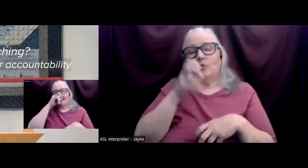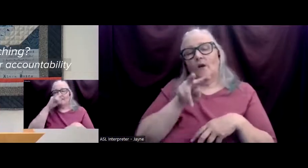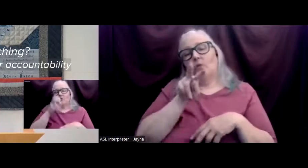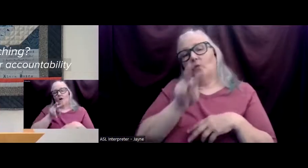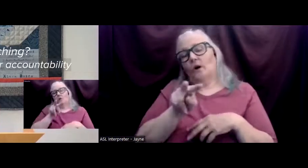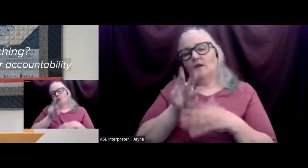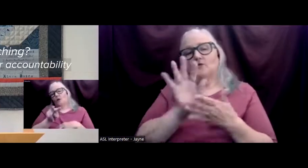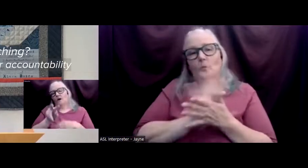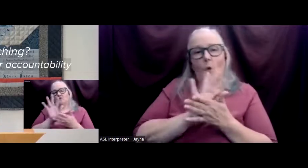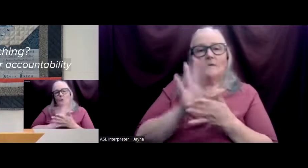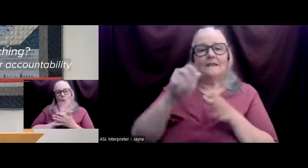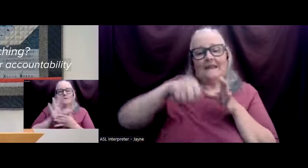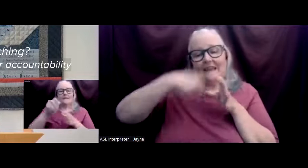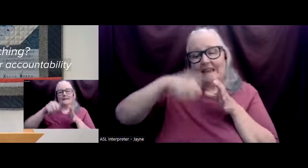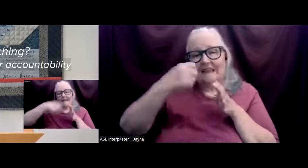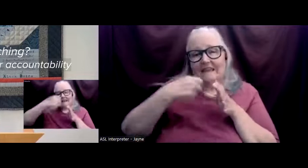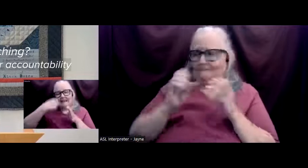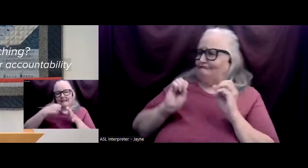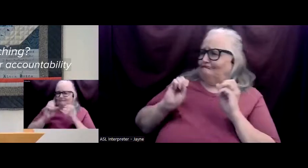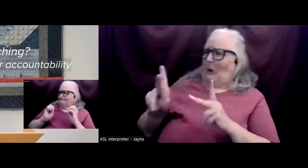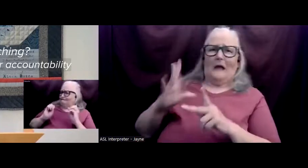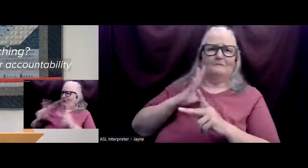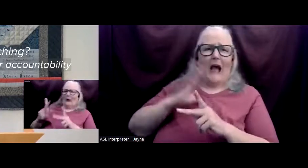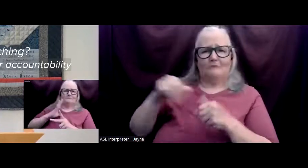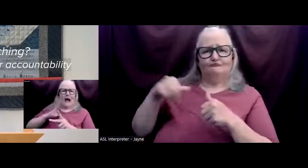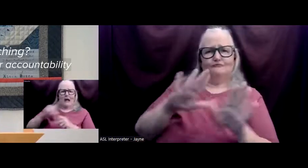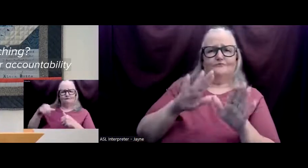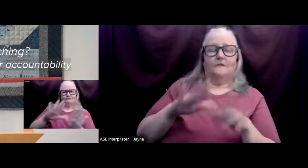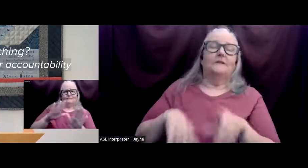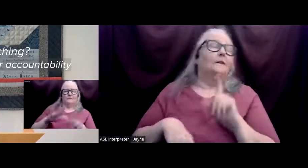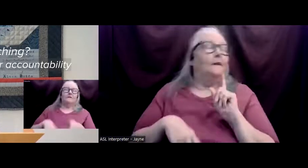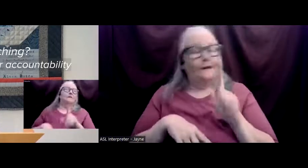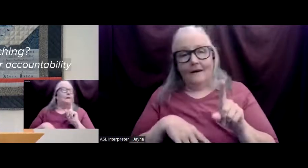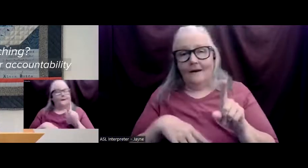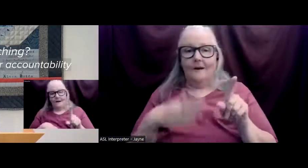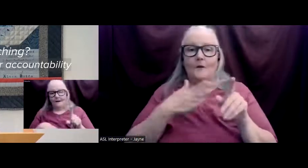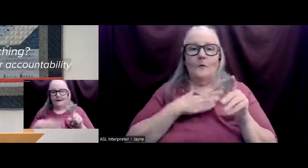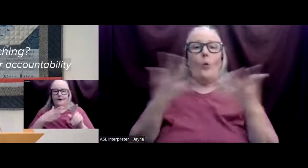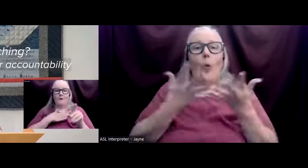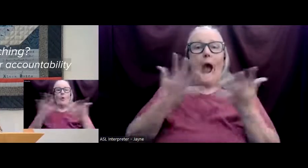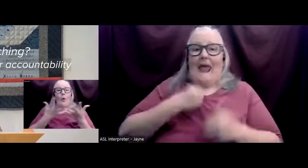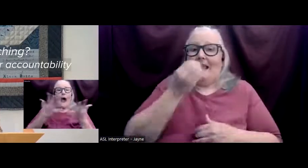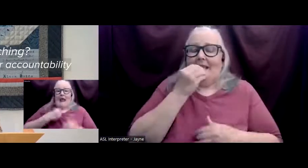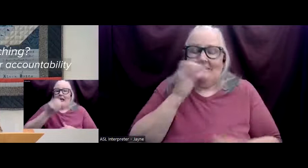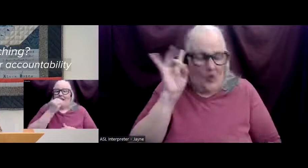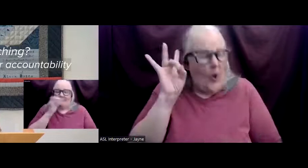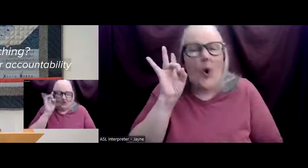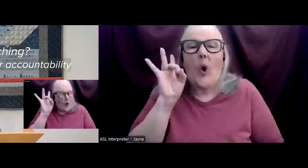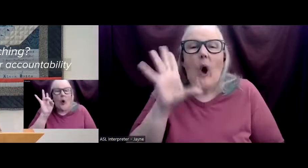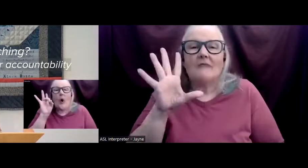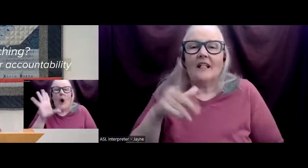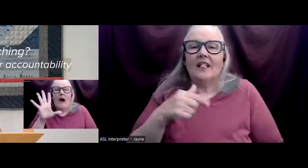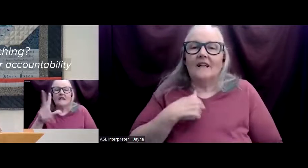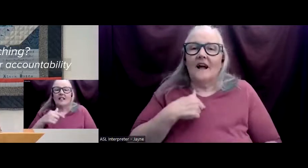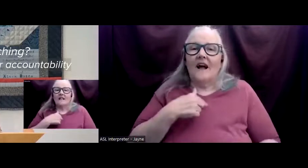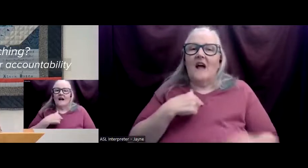cereal for dinner. Yes, please. Don't even get me started on my food choices. I give in to all my worst